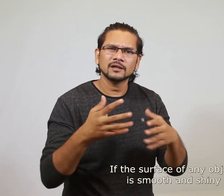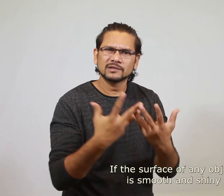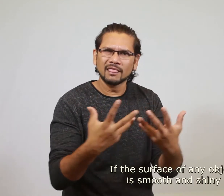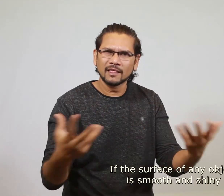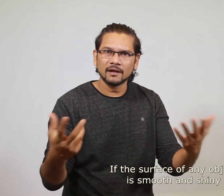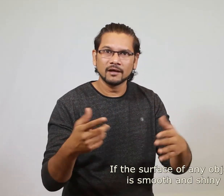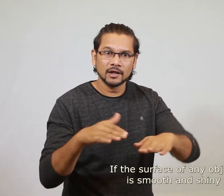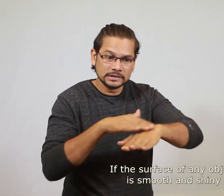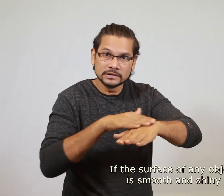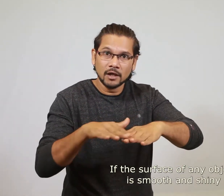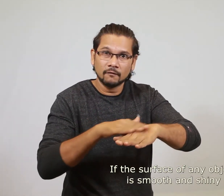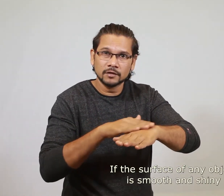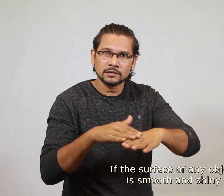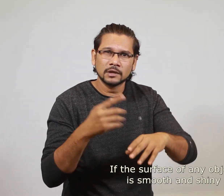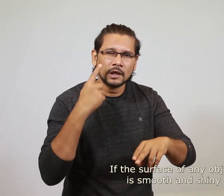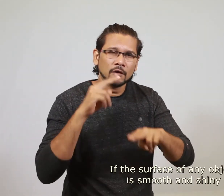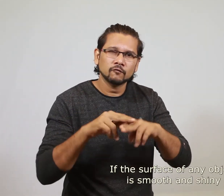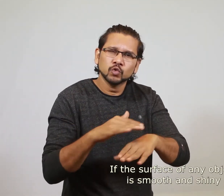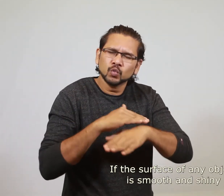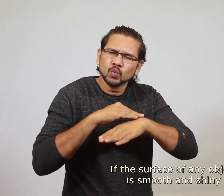If the surface of any object is smooth and shiny,